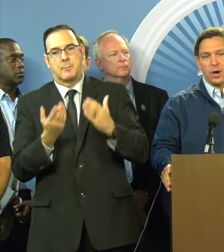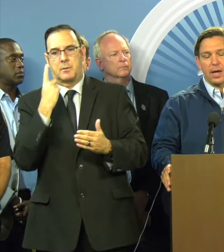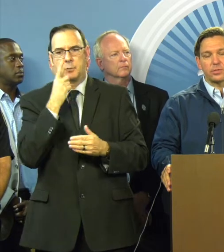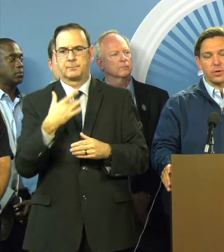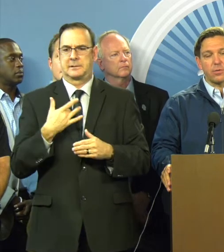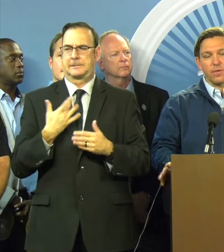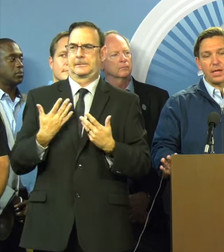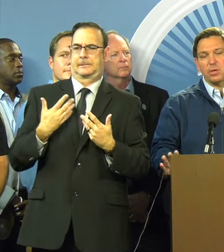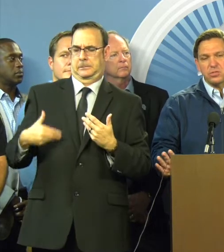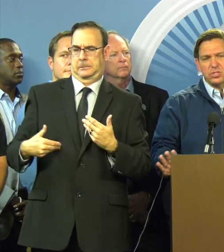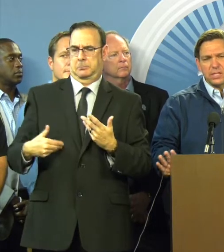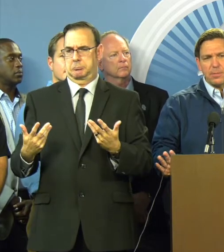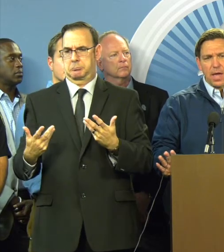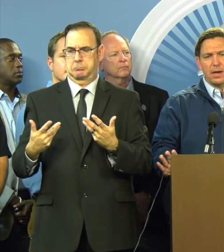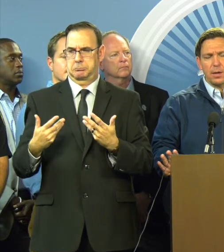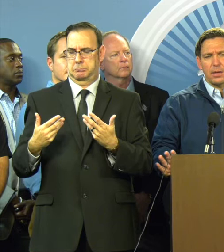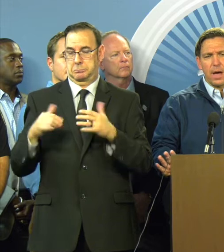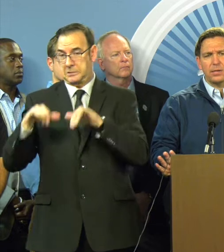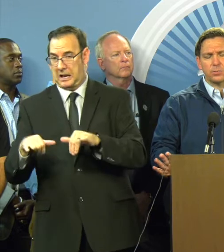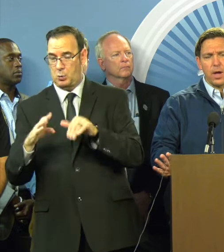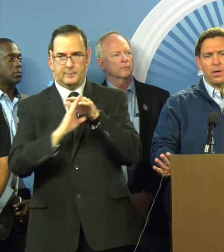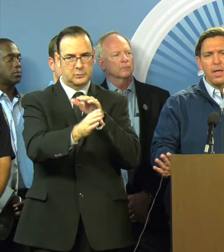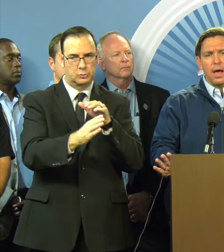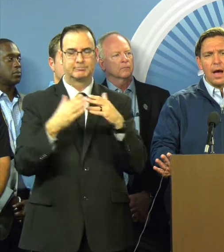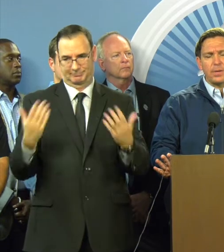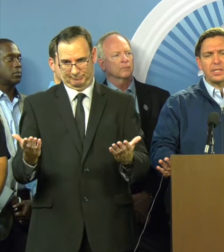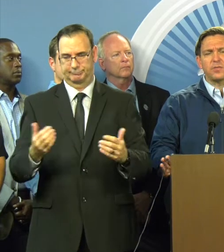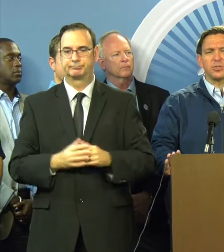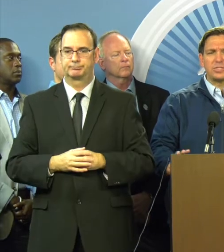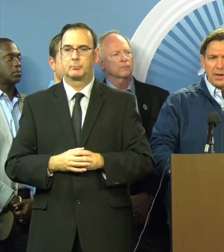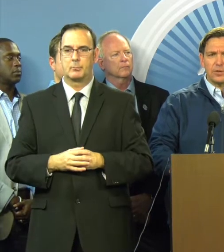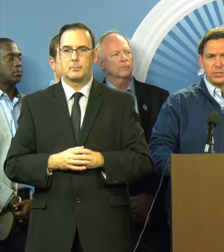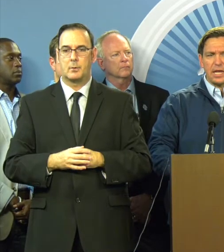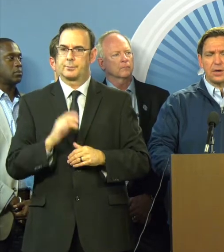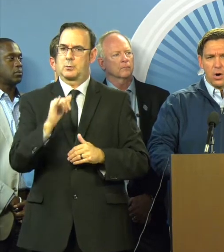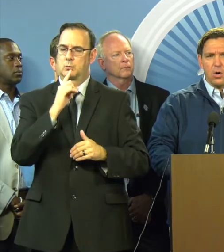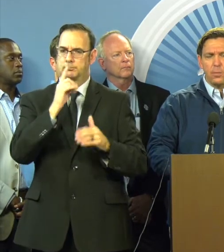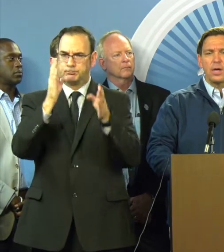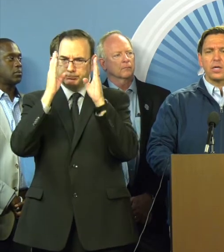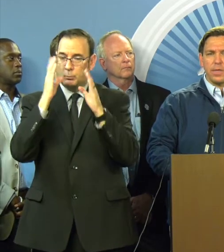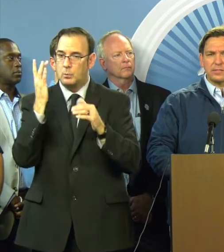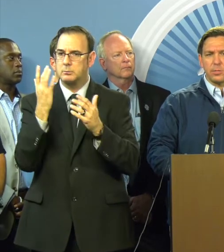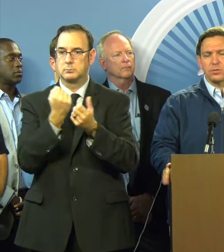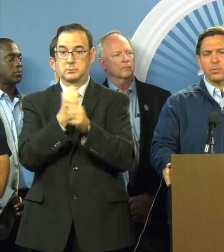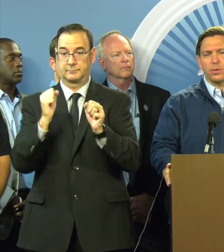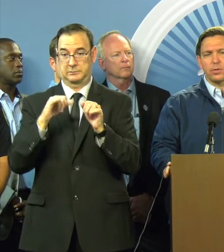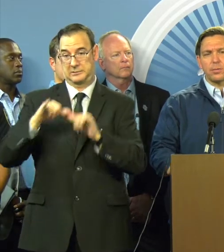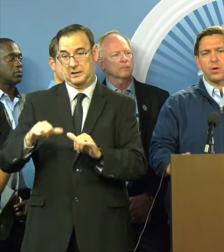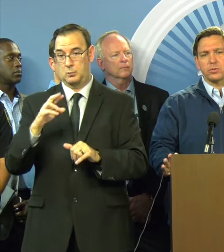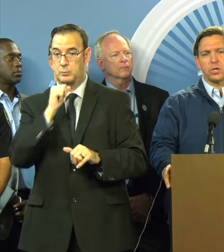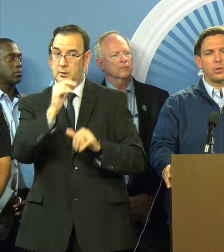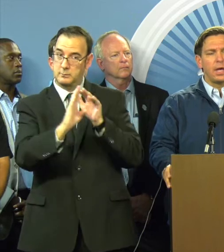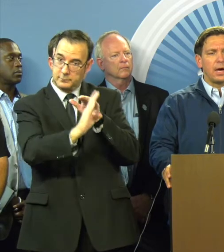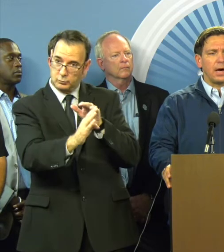you to try to evacuate. So just keep that in mind as well, because if you're safer staying at home, you know, that's the most important